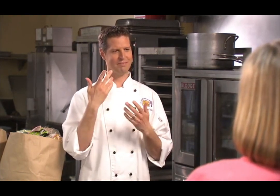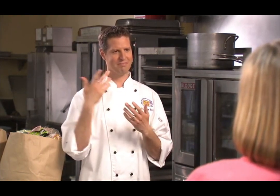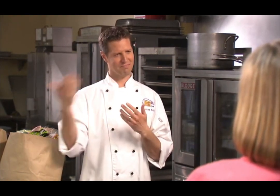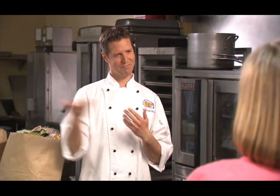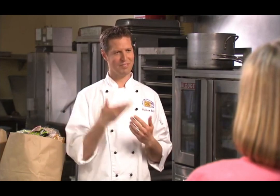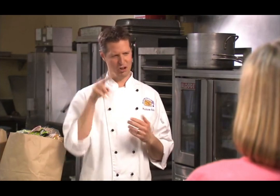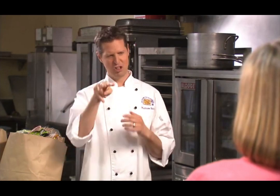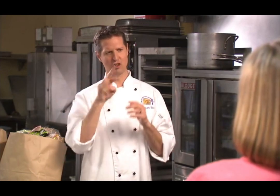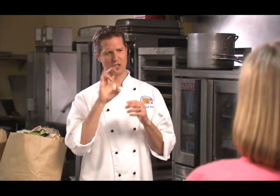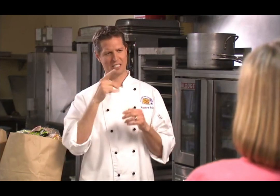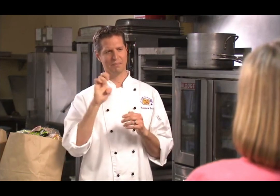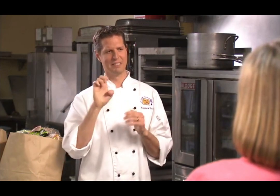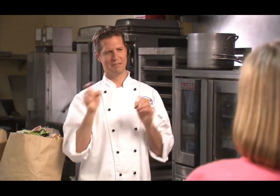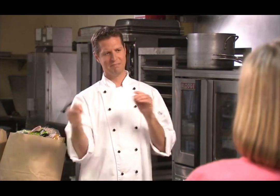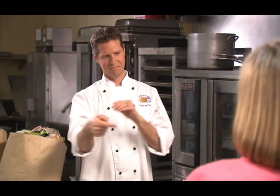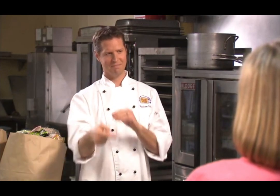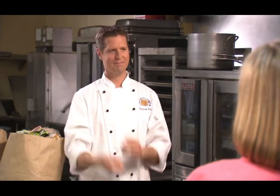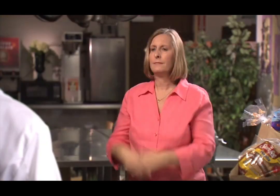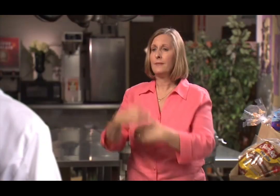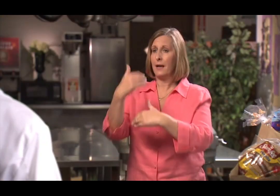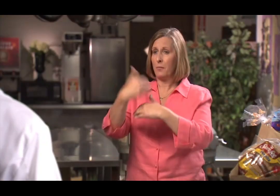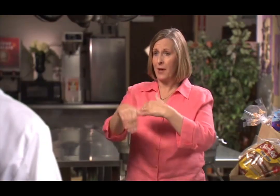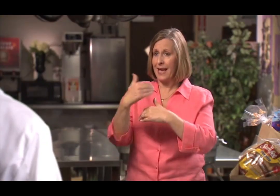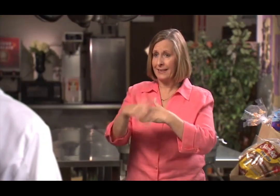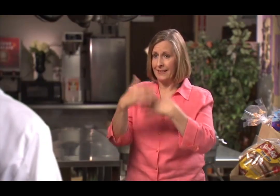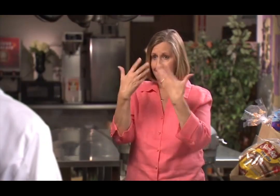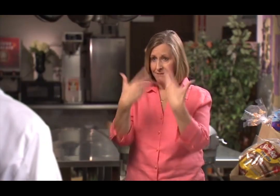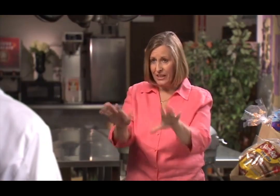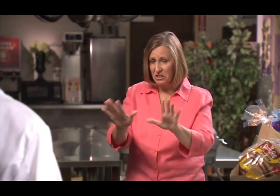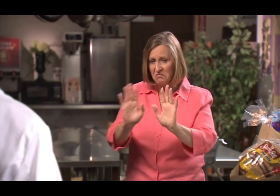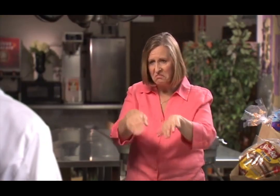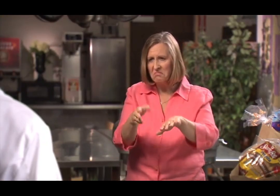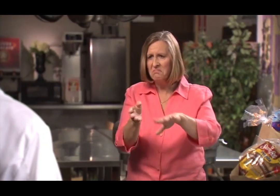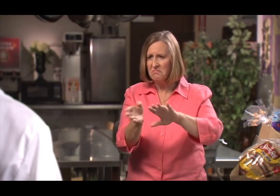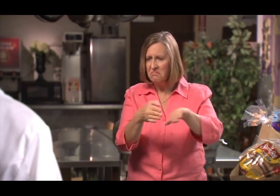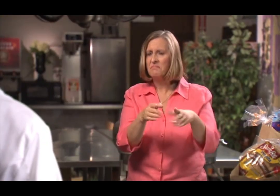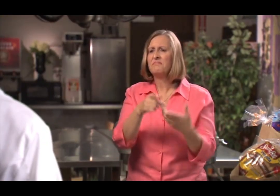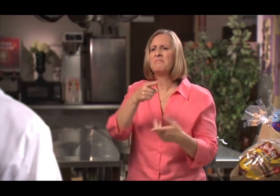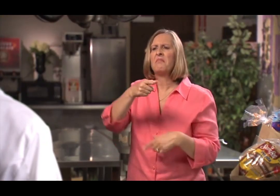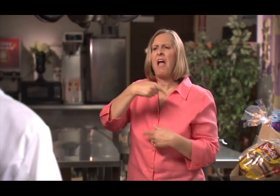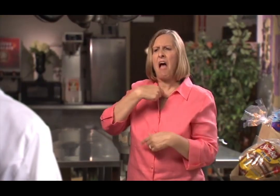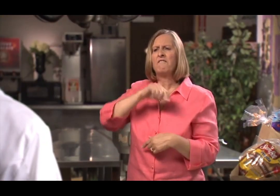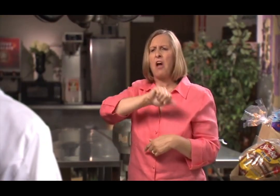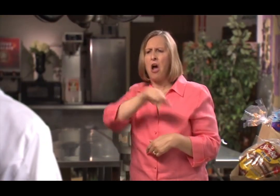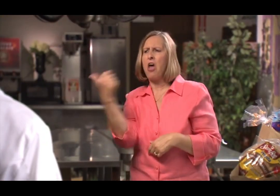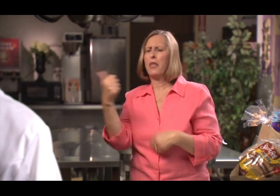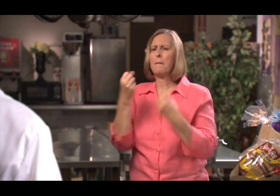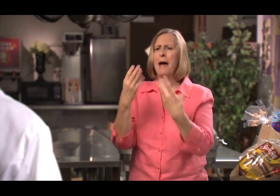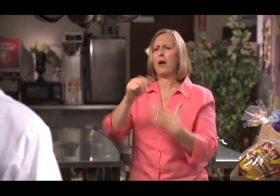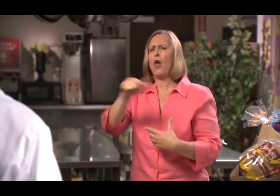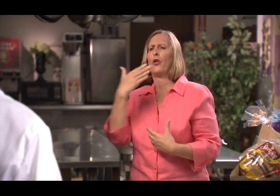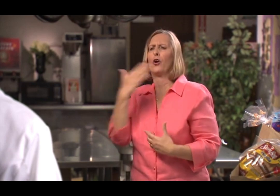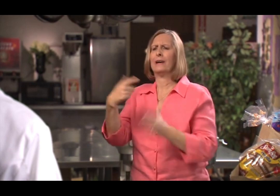Look at the recipe later. Beside breads, there are many other good examples of whole grain